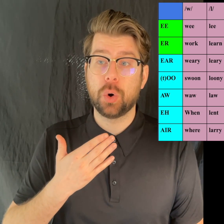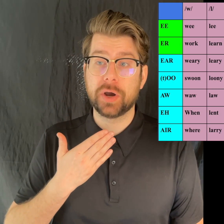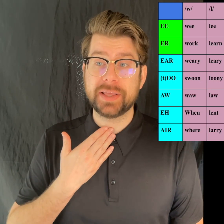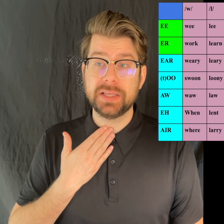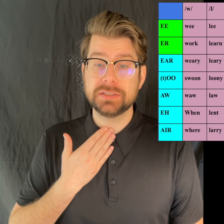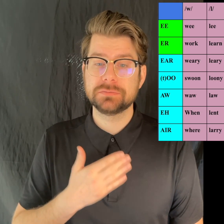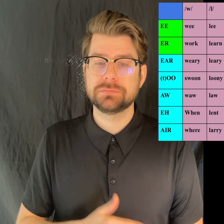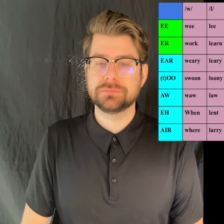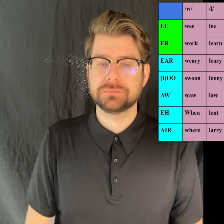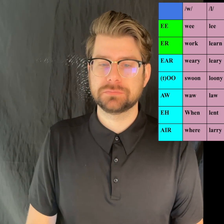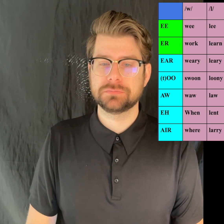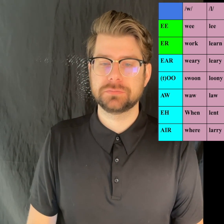woy,